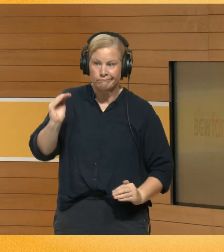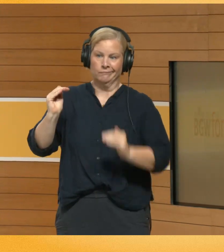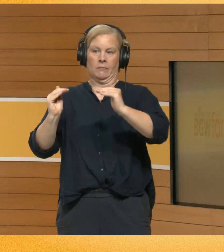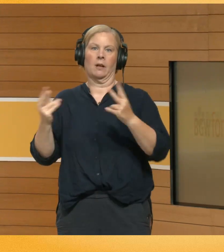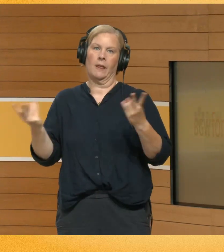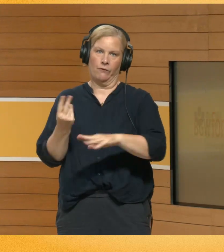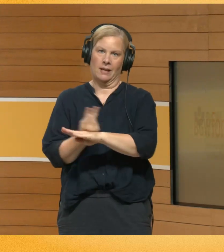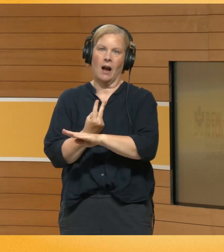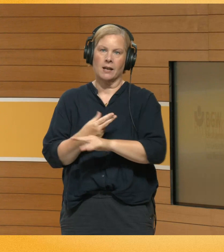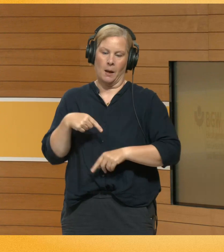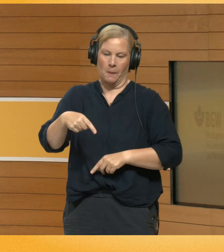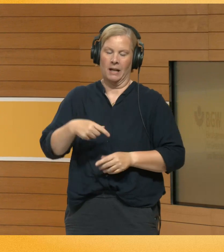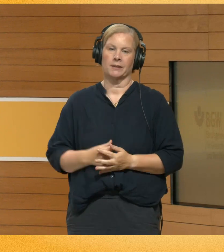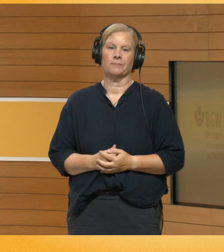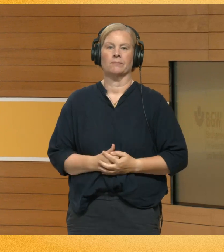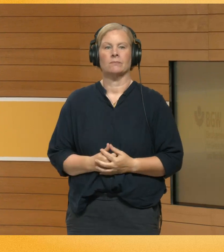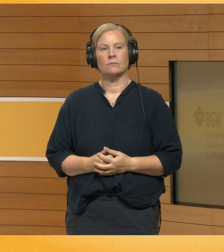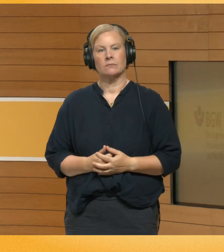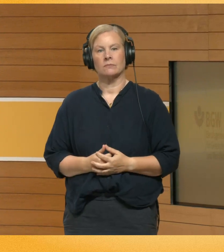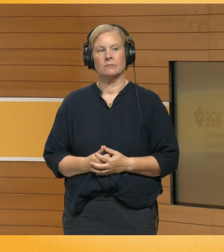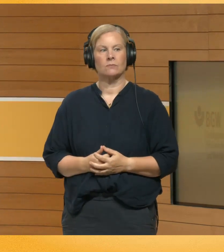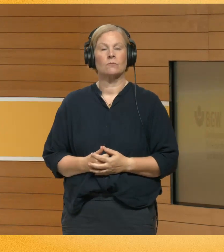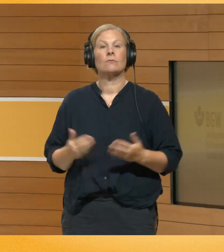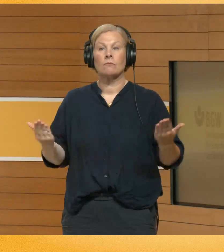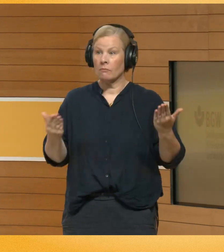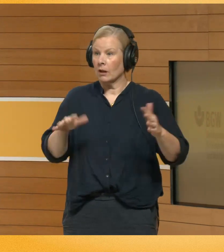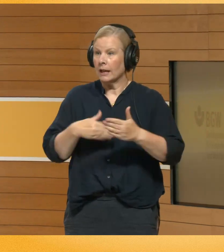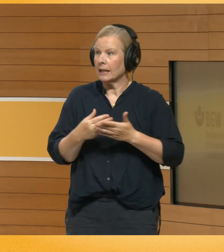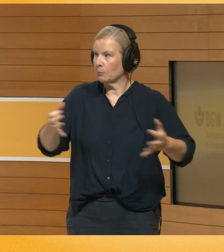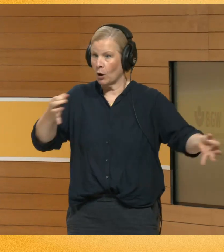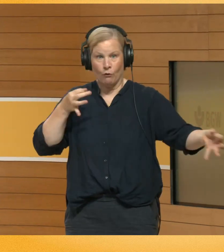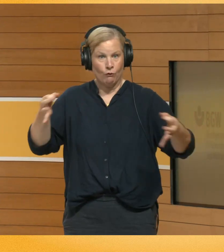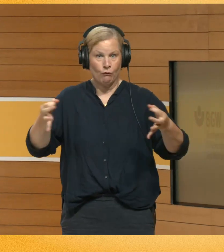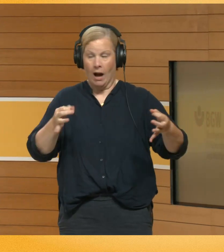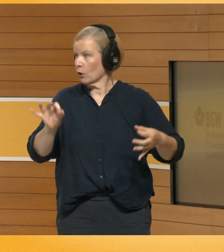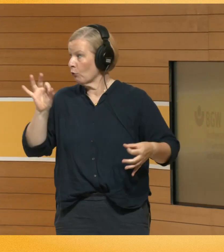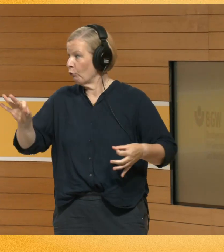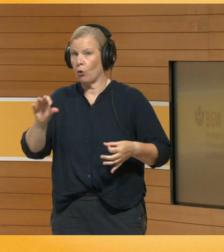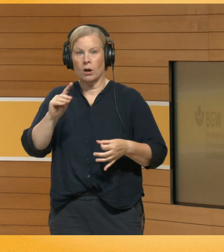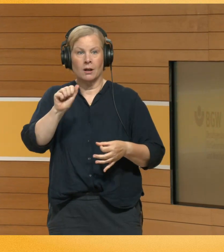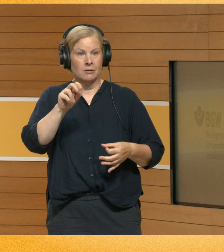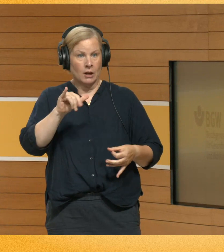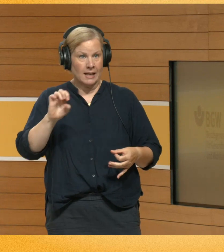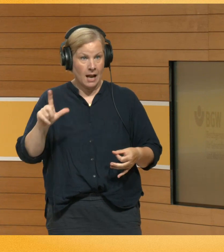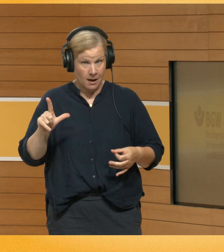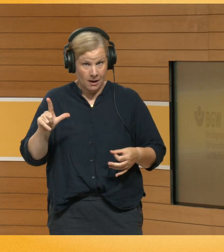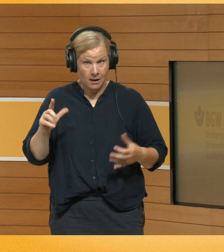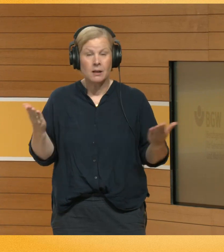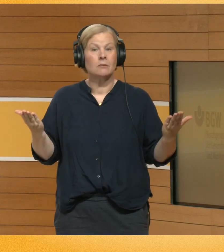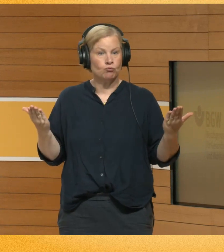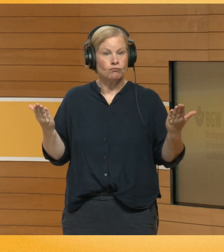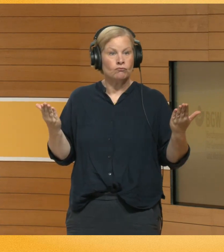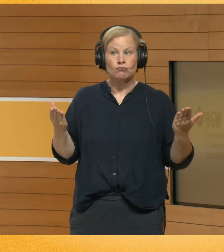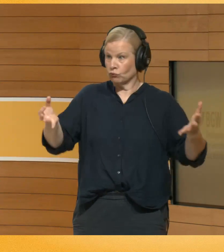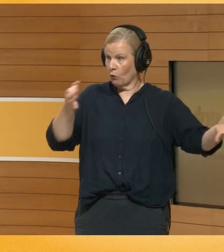We would structure this. So if anyone has questions for Daniel now, you can post